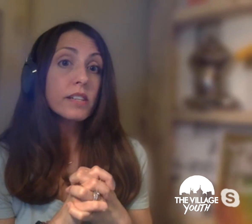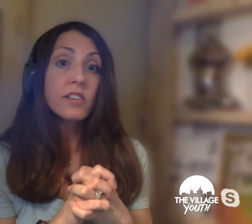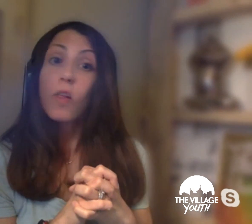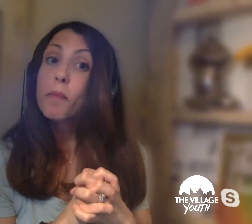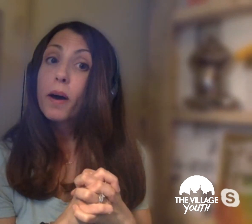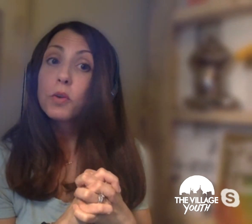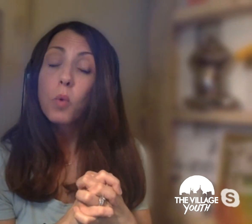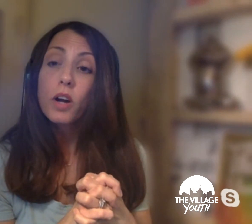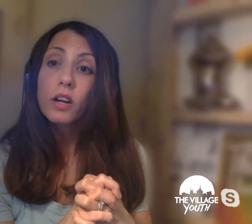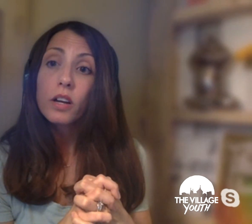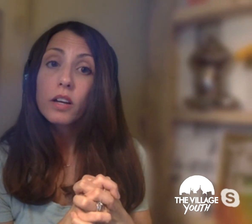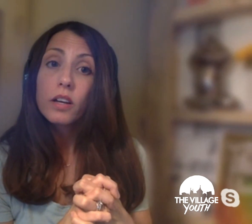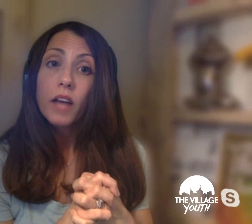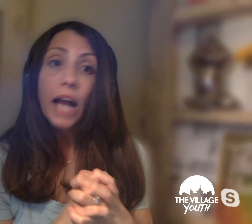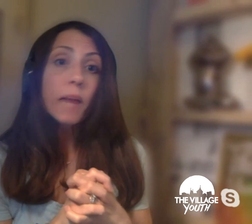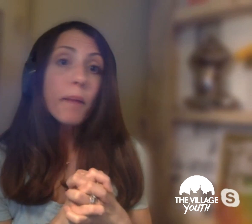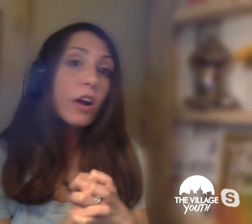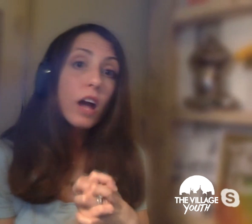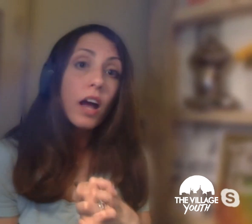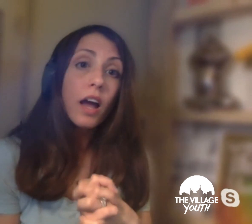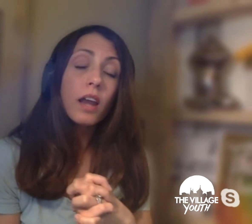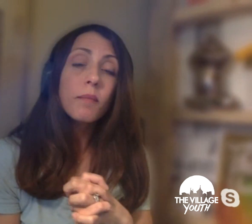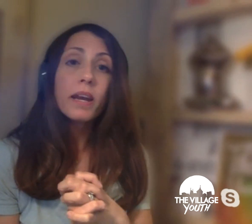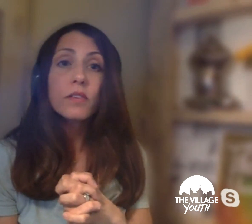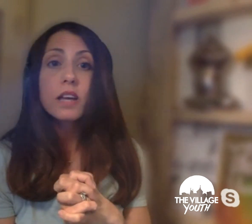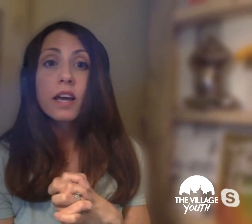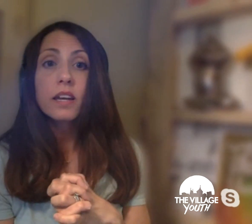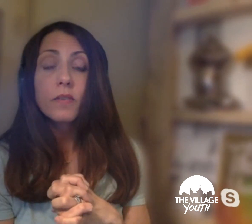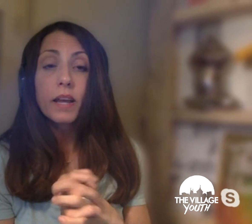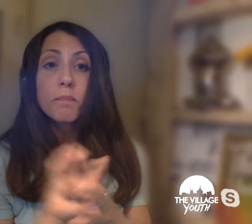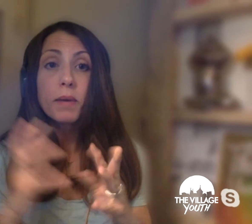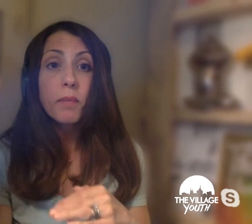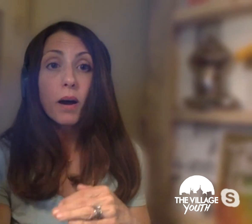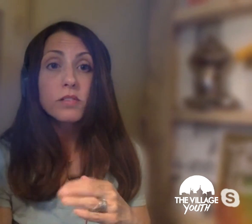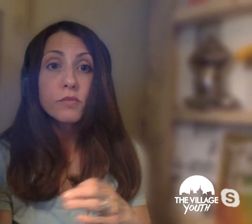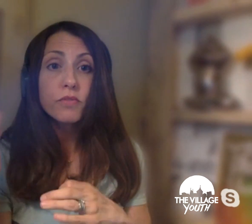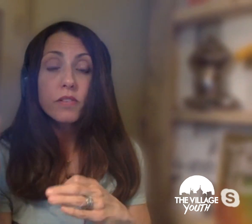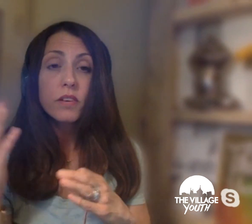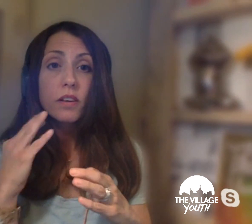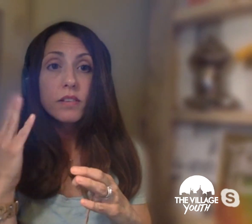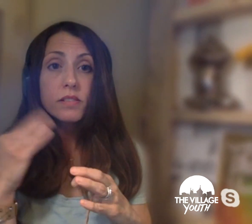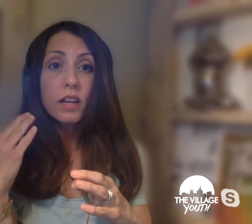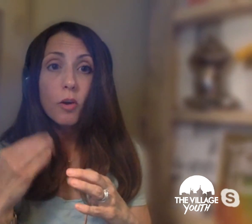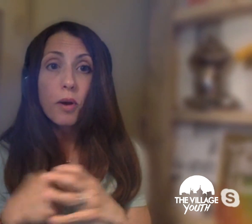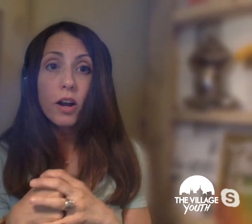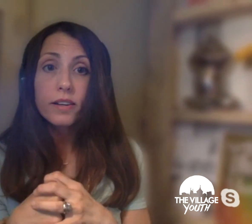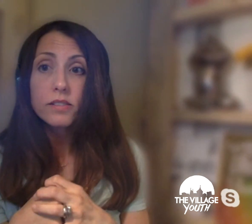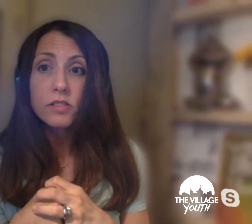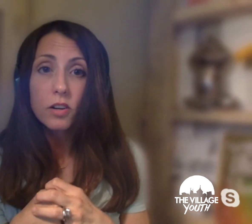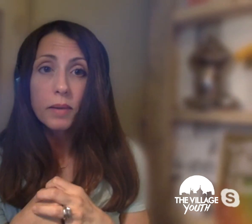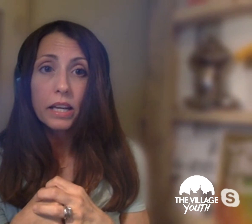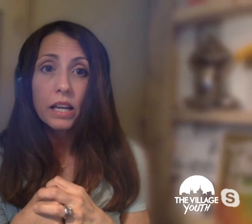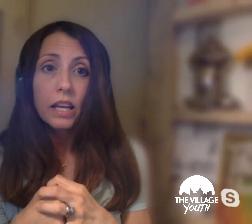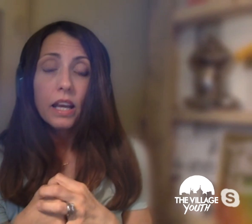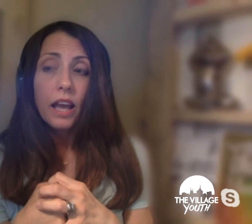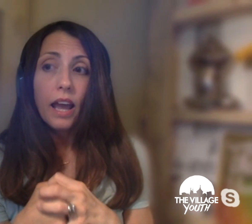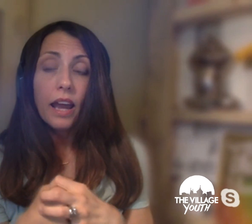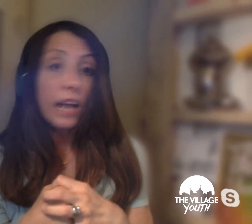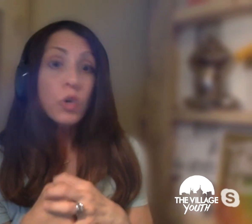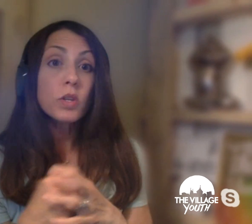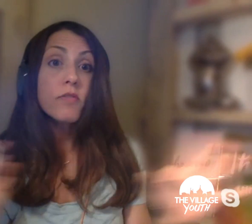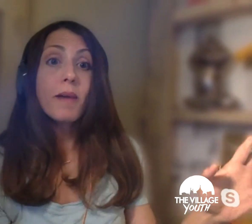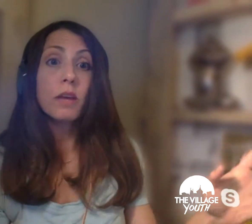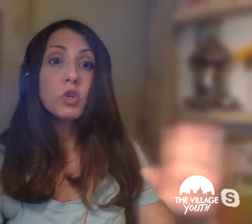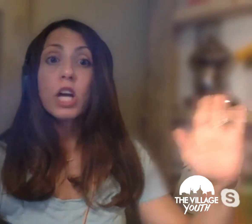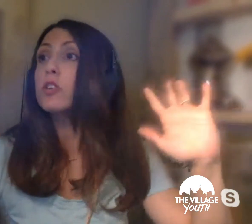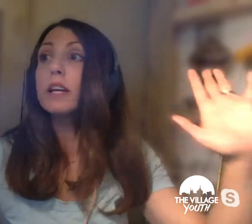all the Netflix and all the bottled water. I had my nails done and the like big bottles of skincare products, you know what I mean?